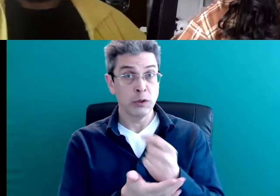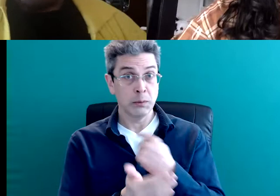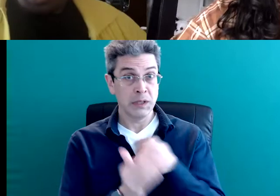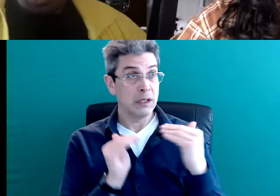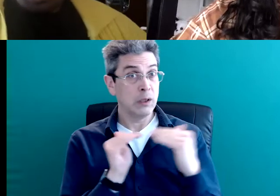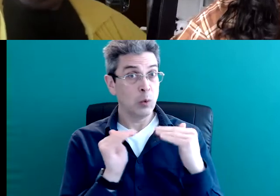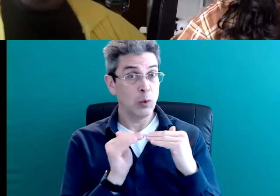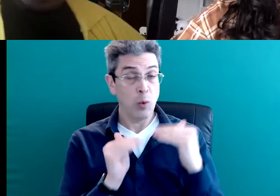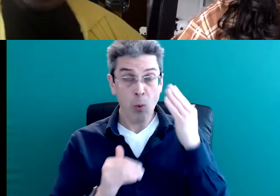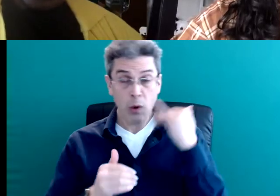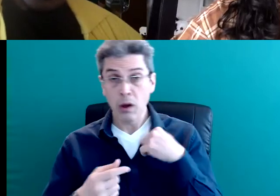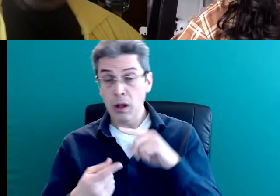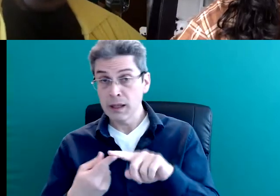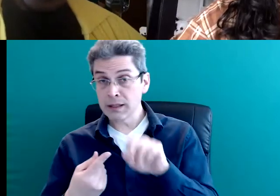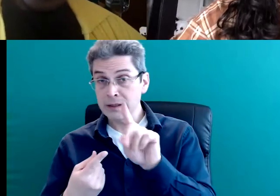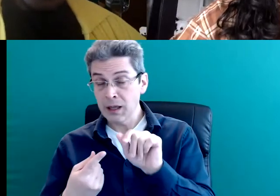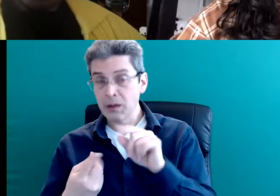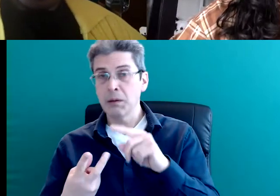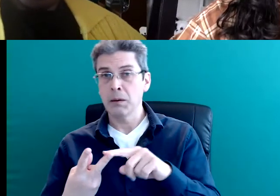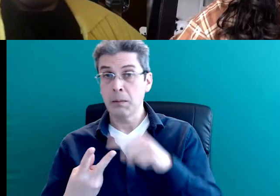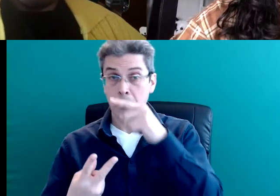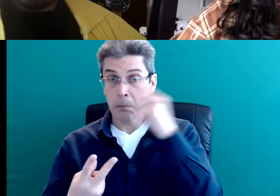I'm a Black woman.